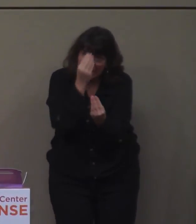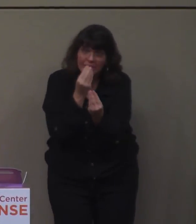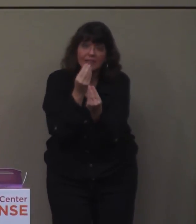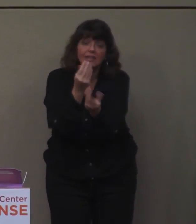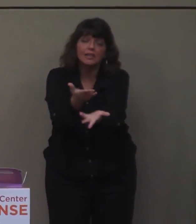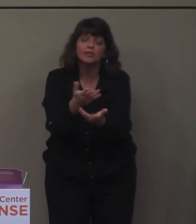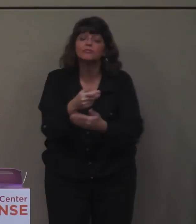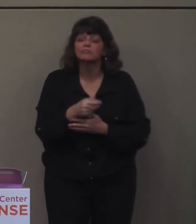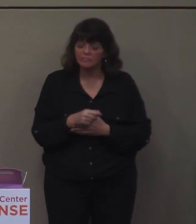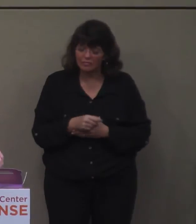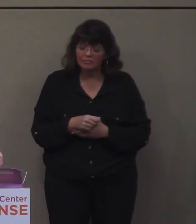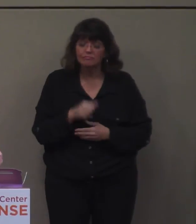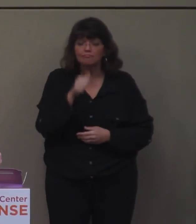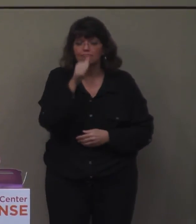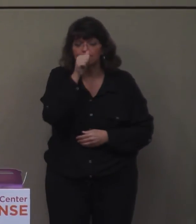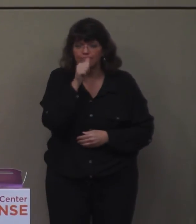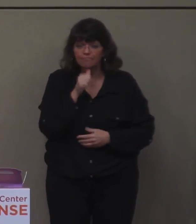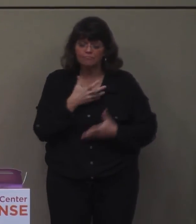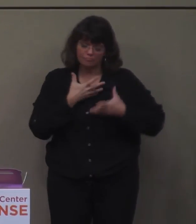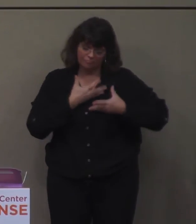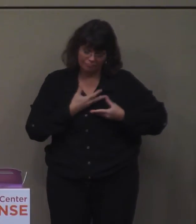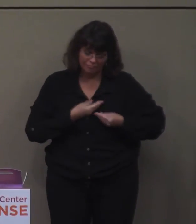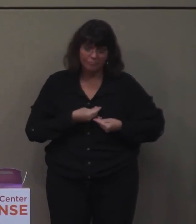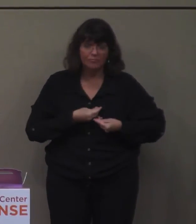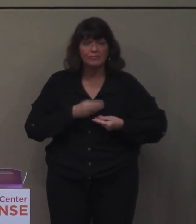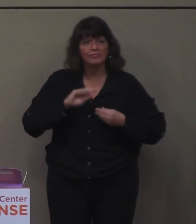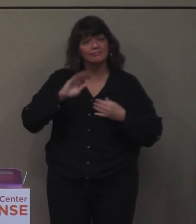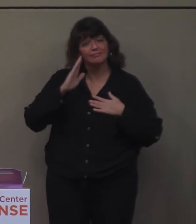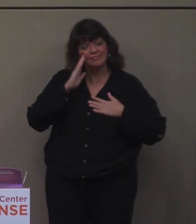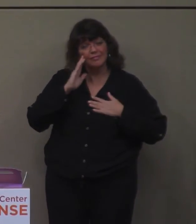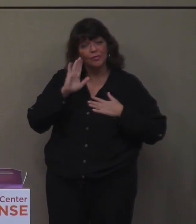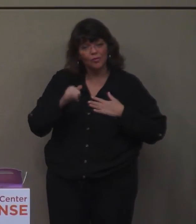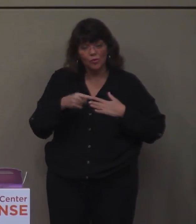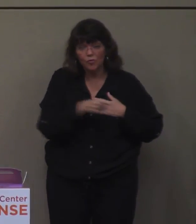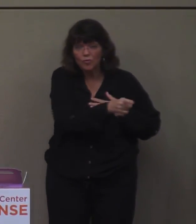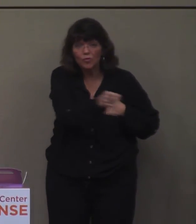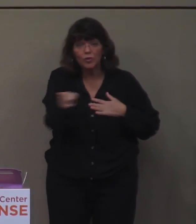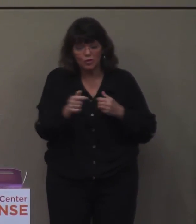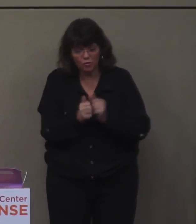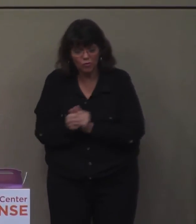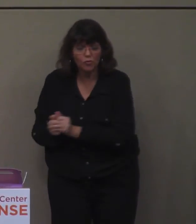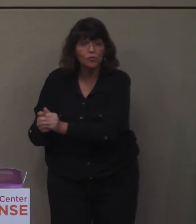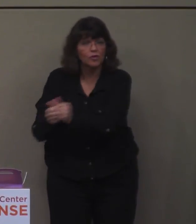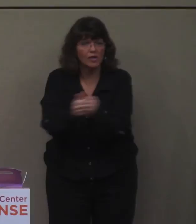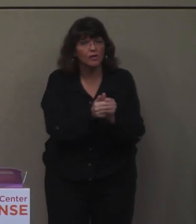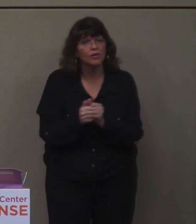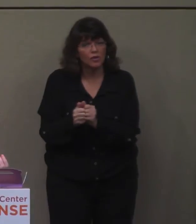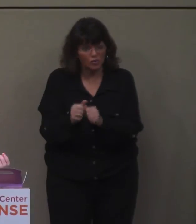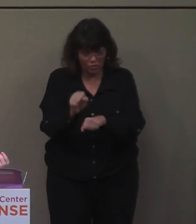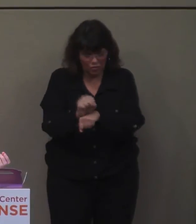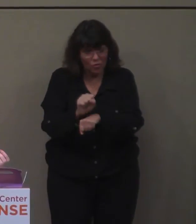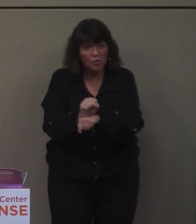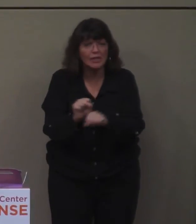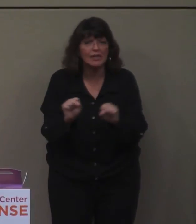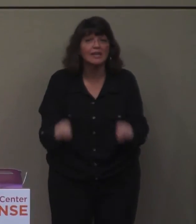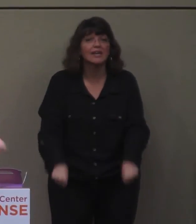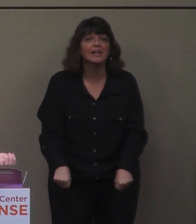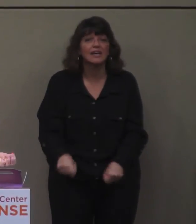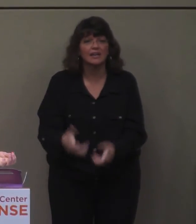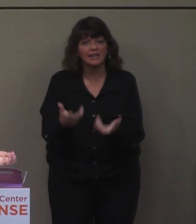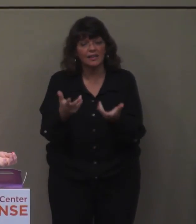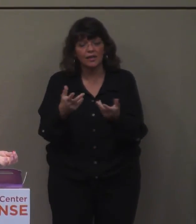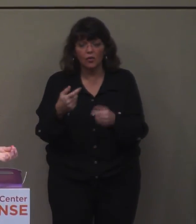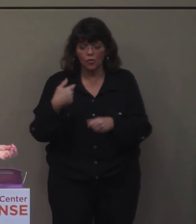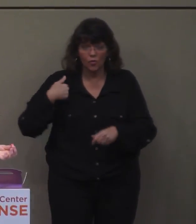for forgiveness and move on. And same with kids. We're in this together and everyone can help each other. So those are